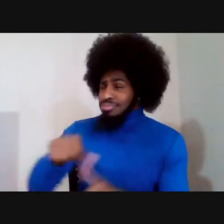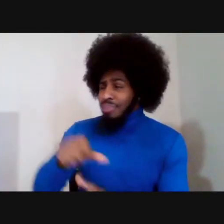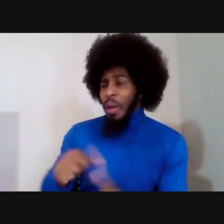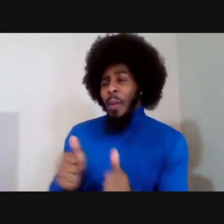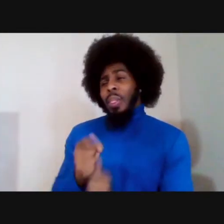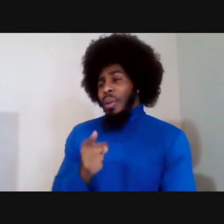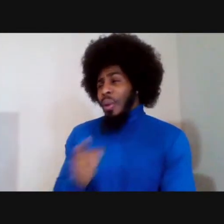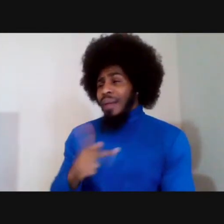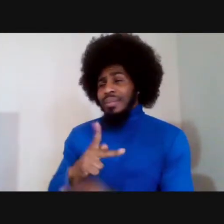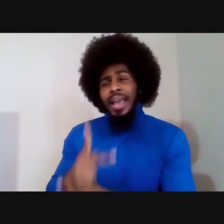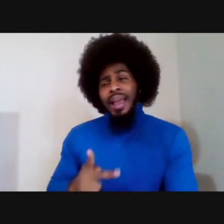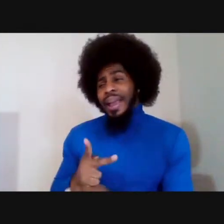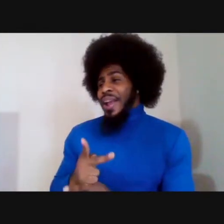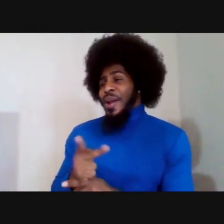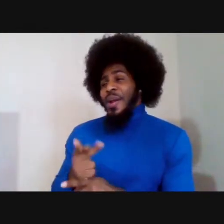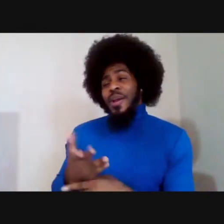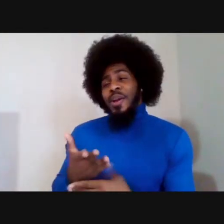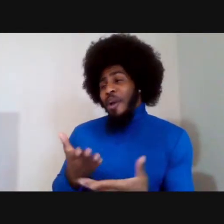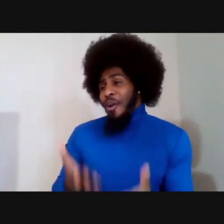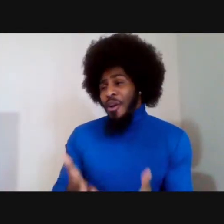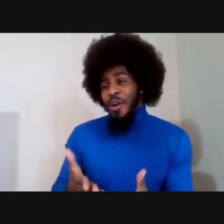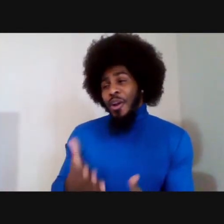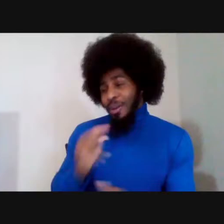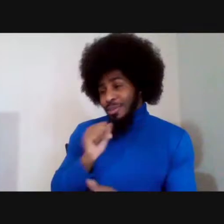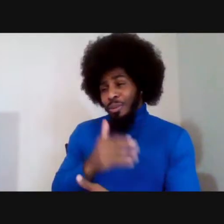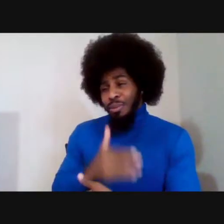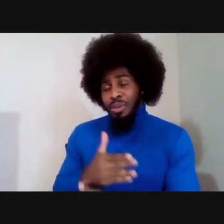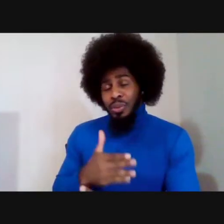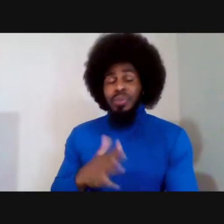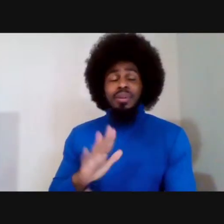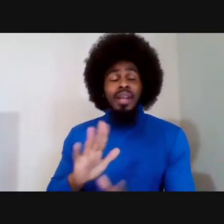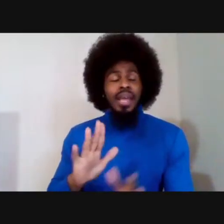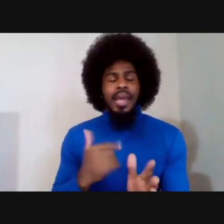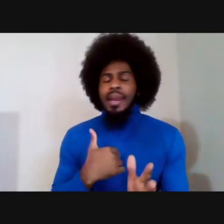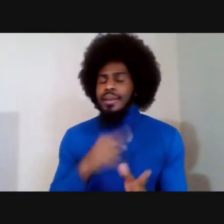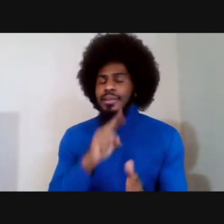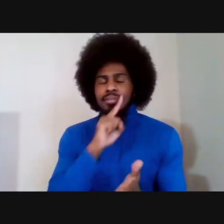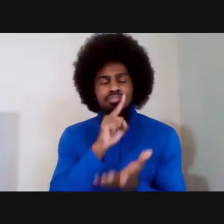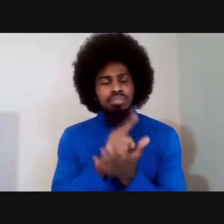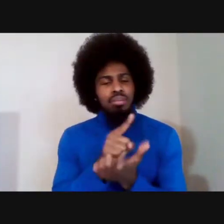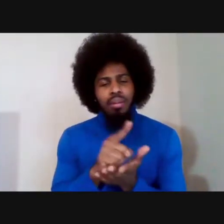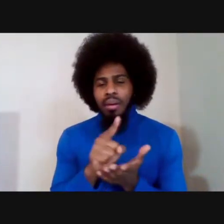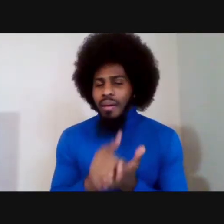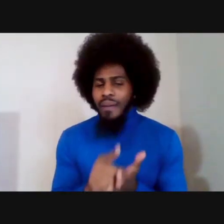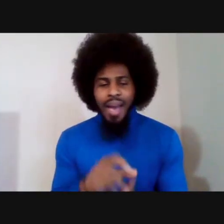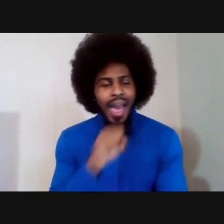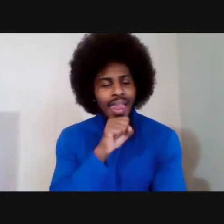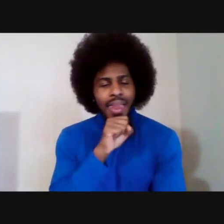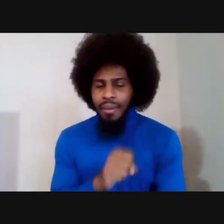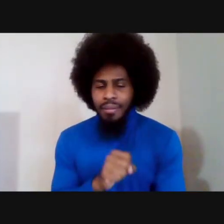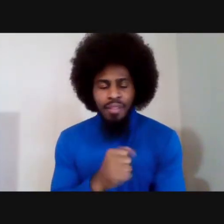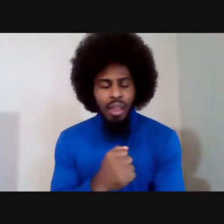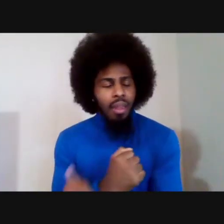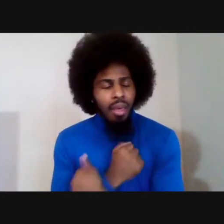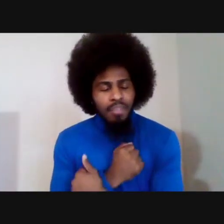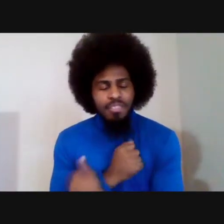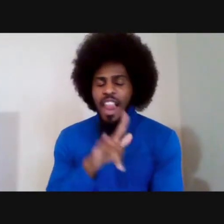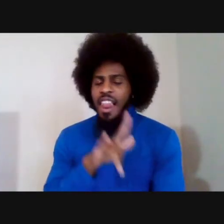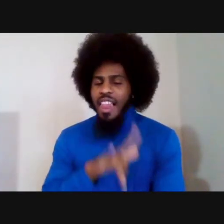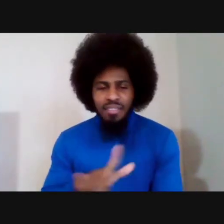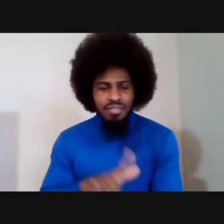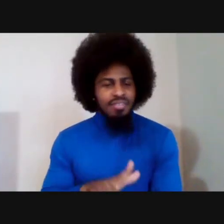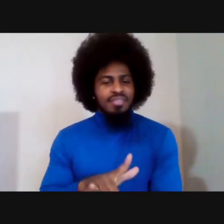thing. And I, you know, fell in love with this child. And when I came